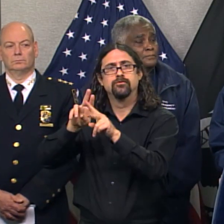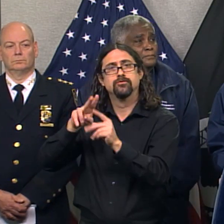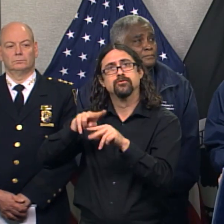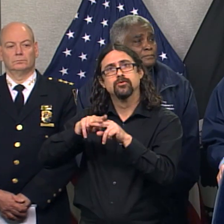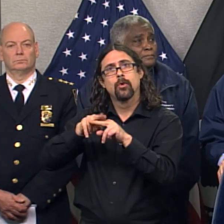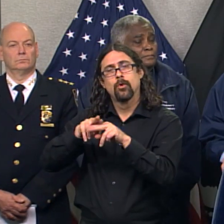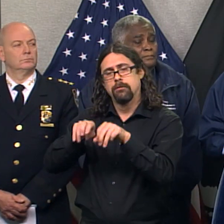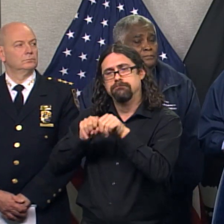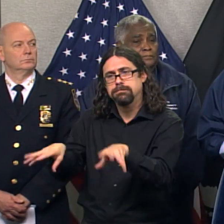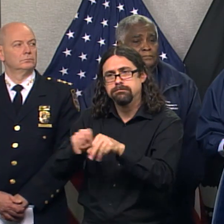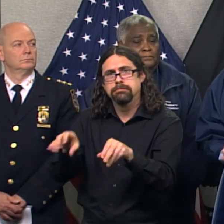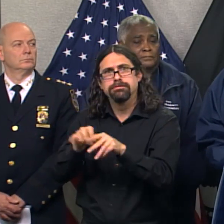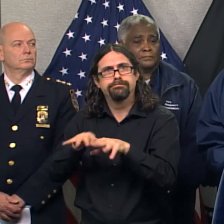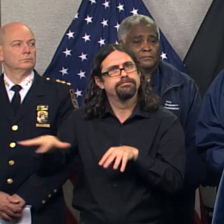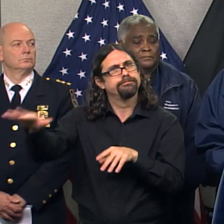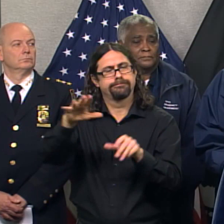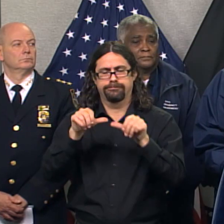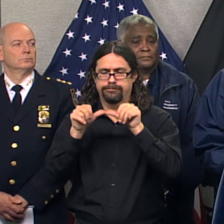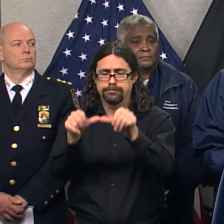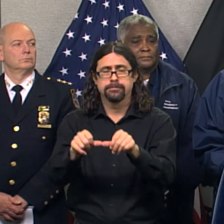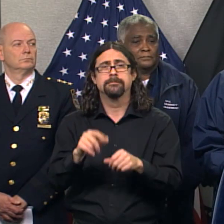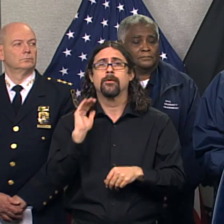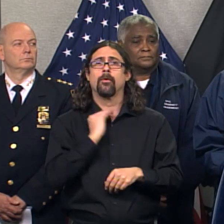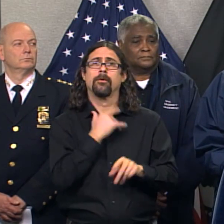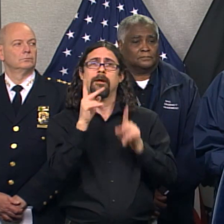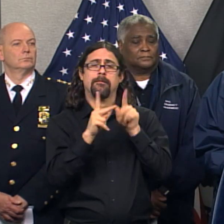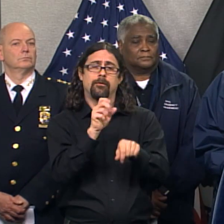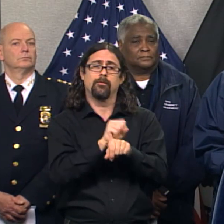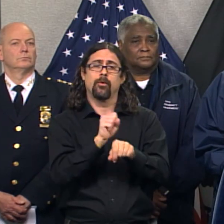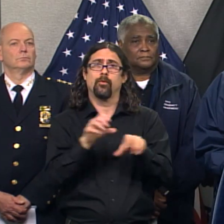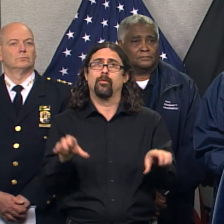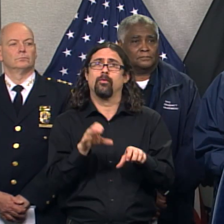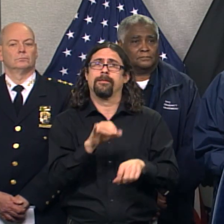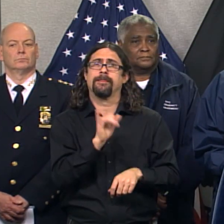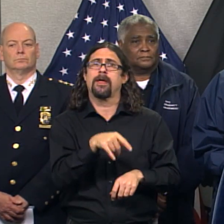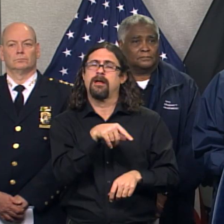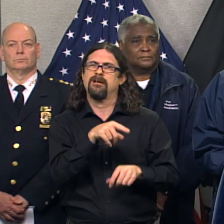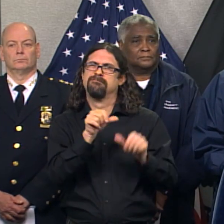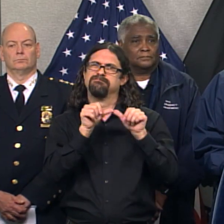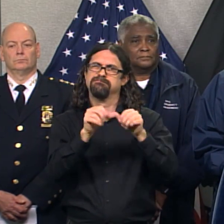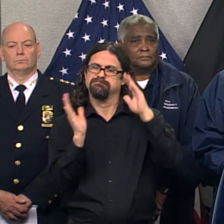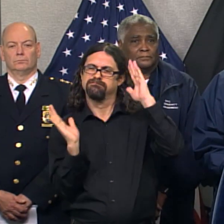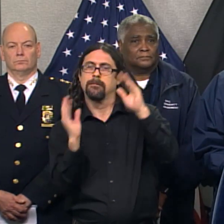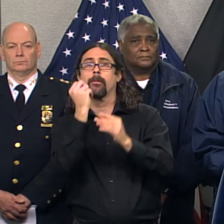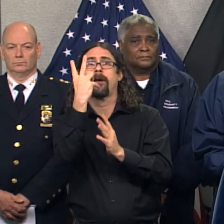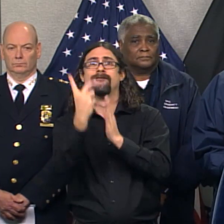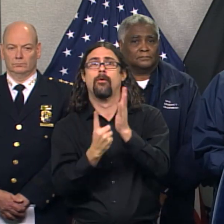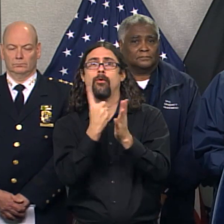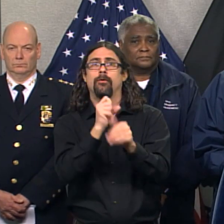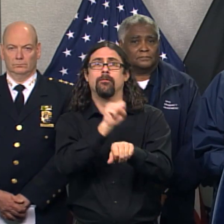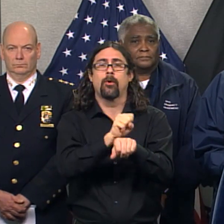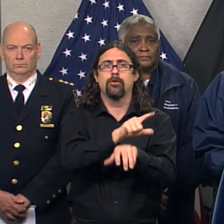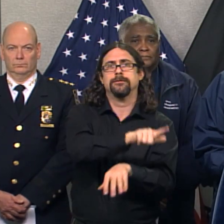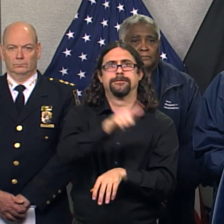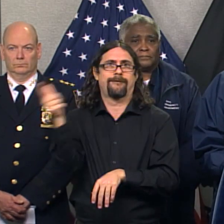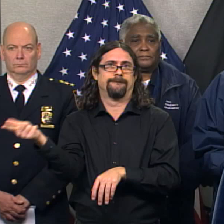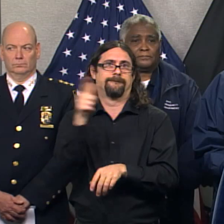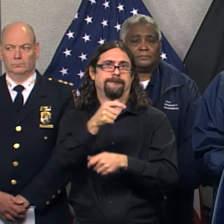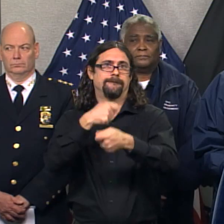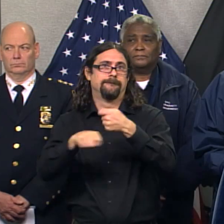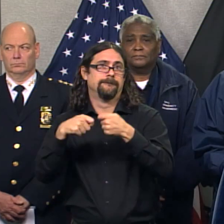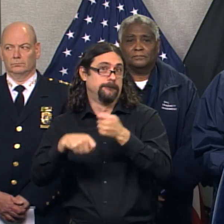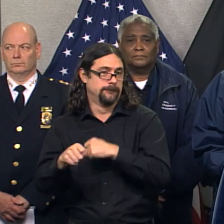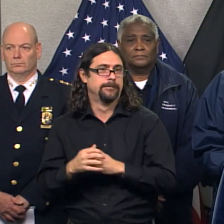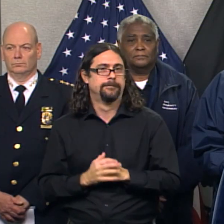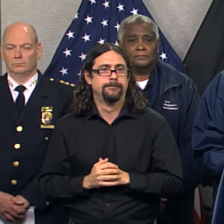time is the impact of investments we made in the last budget. We put in $21 million for smaller snow clearing